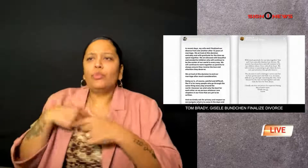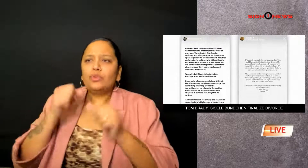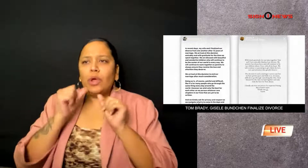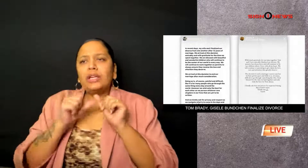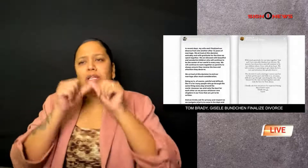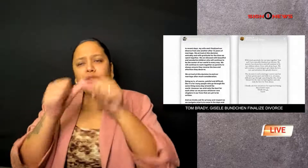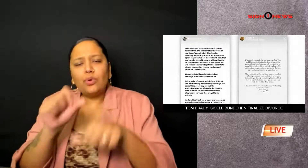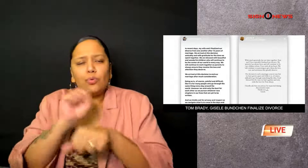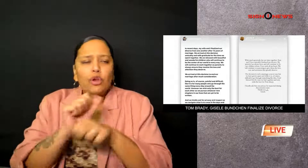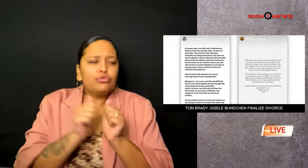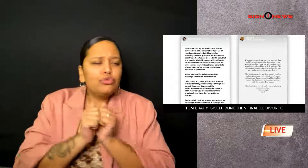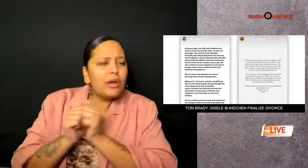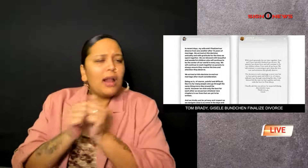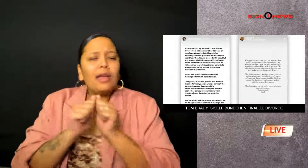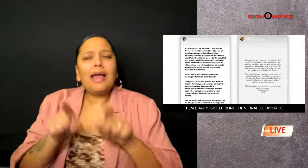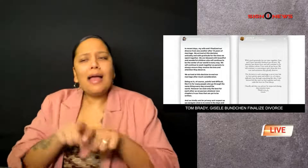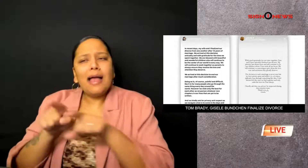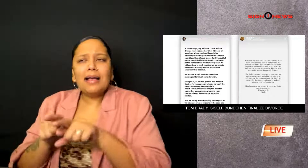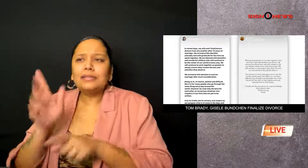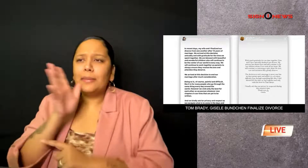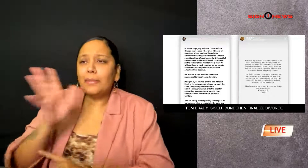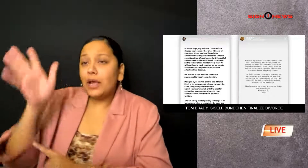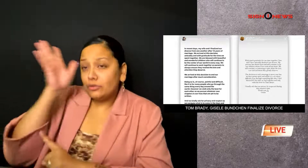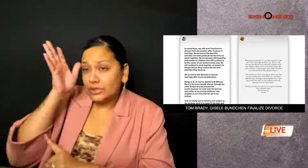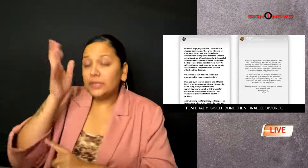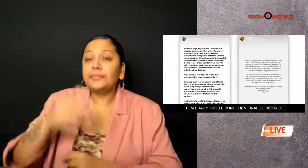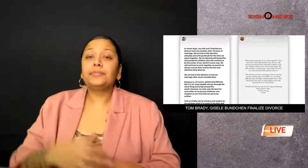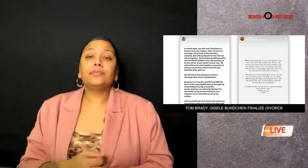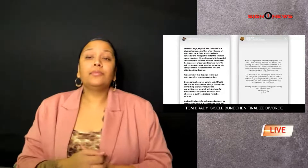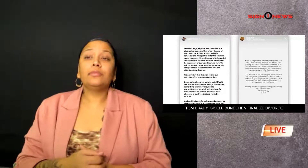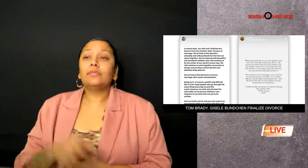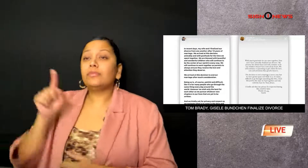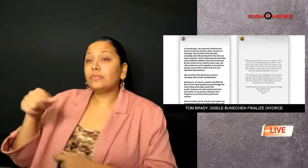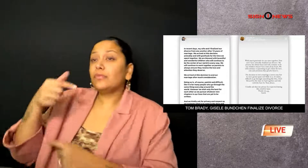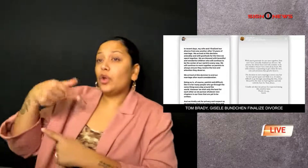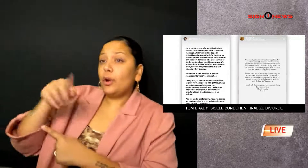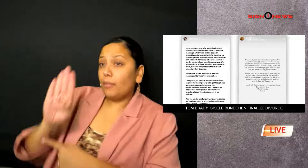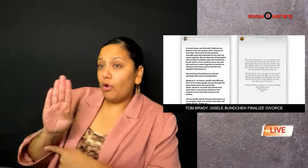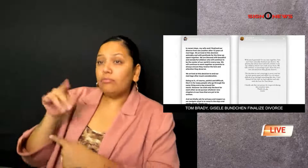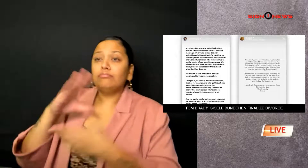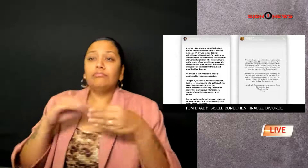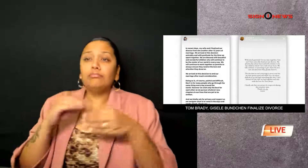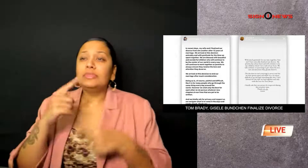together. We will continue to work together as parents."